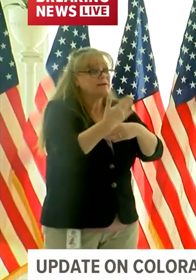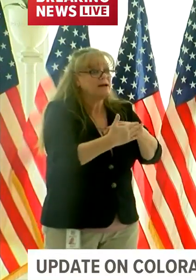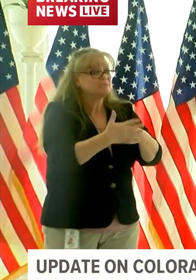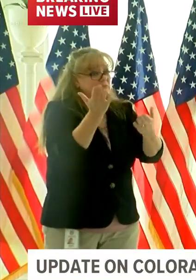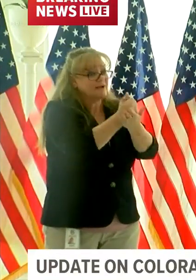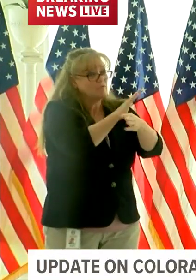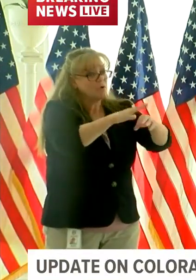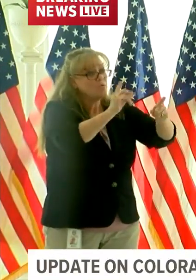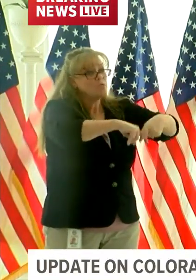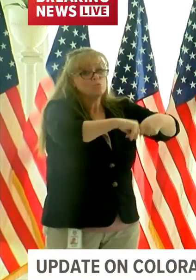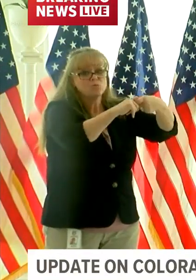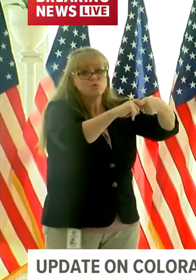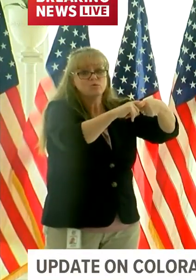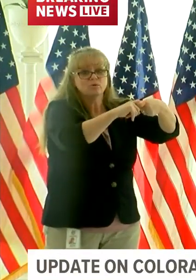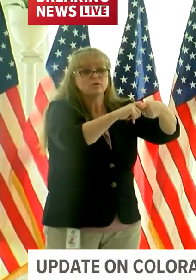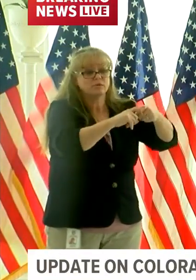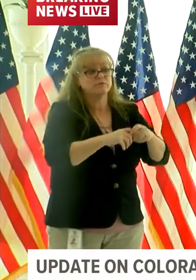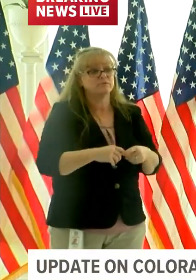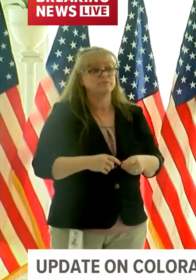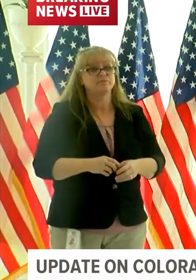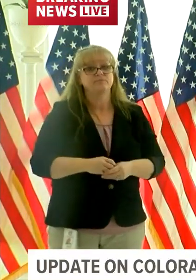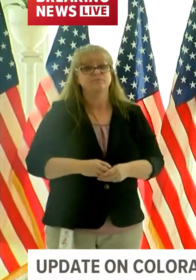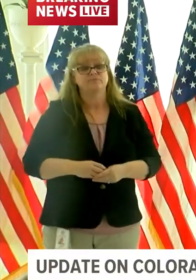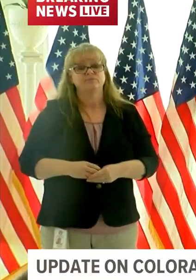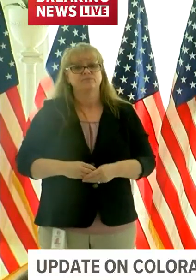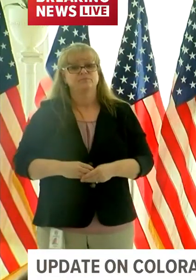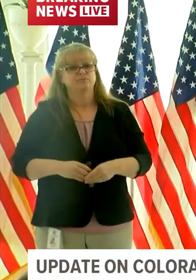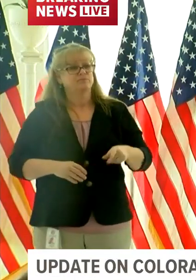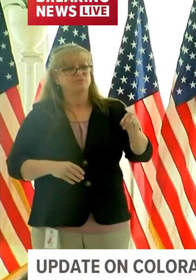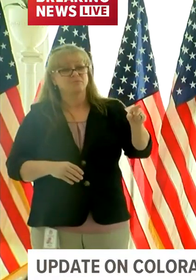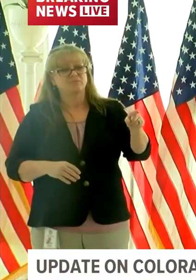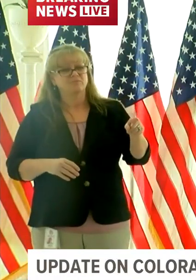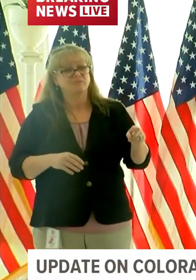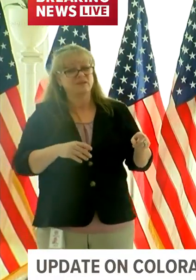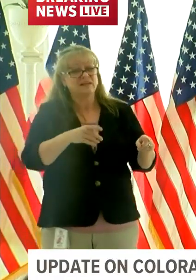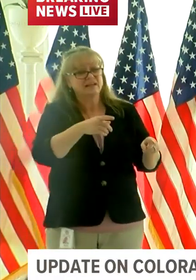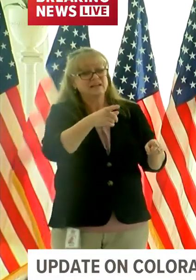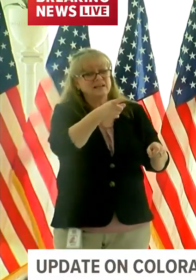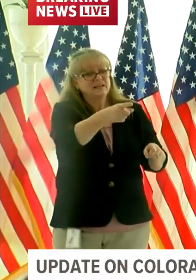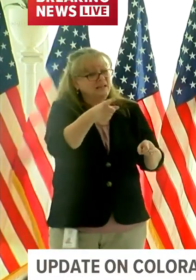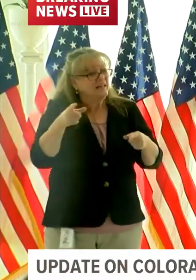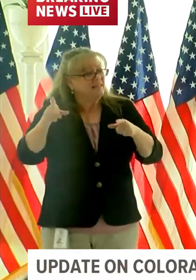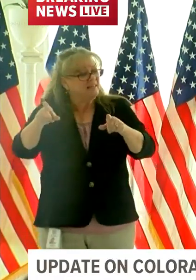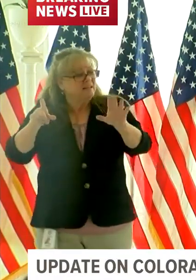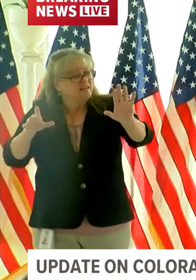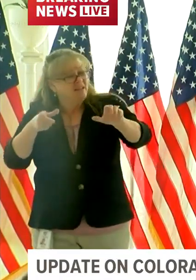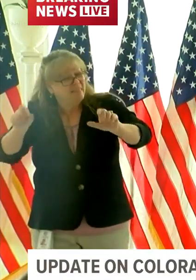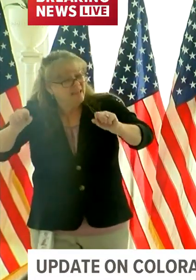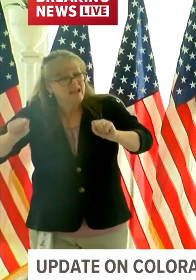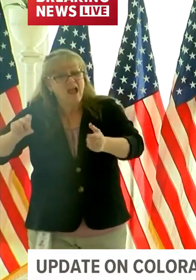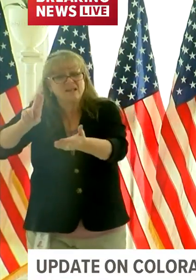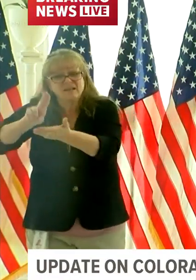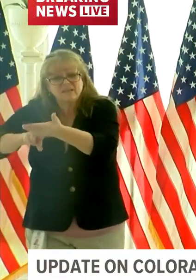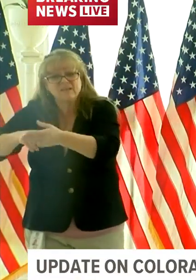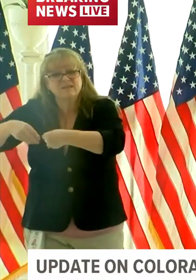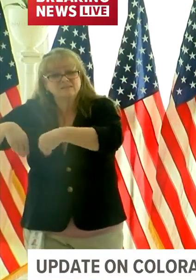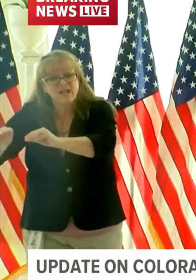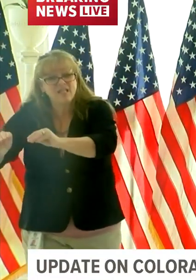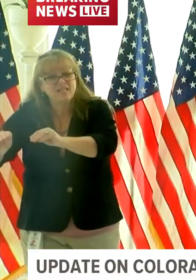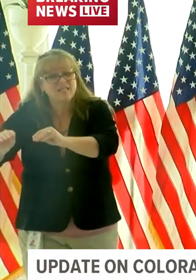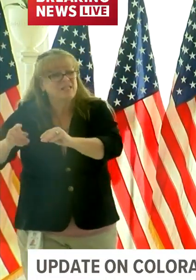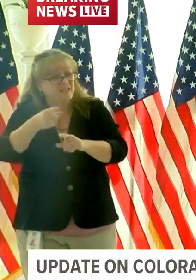They're out of the house. Well, just as they can close on the selling of their home, they're in the other scenario, they're the buyer of a home, they can close on that